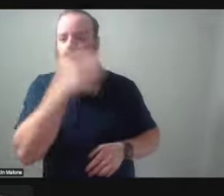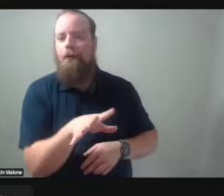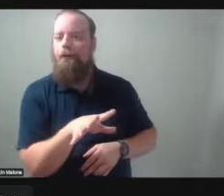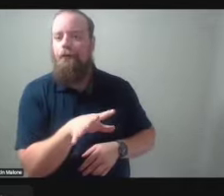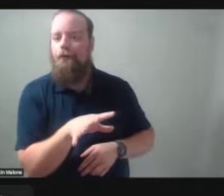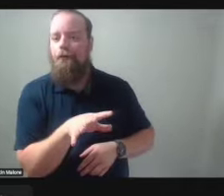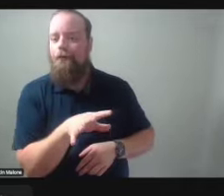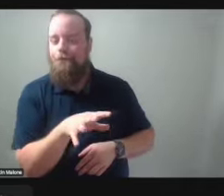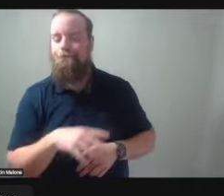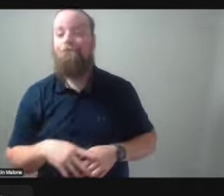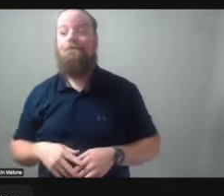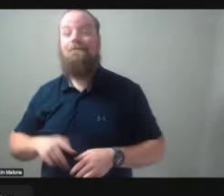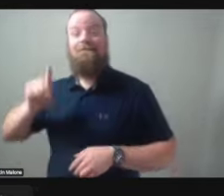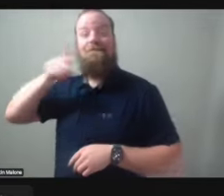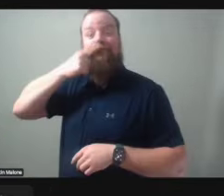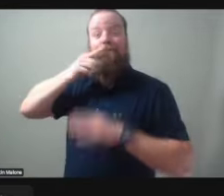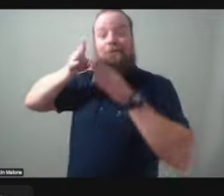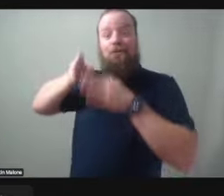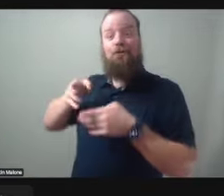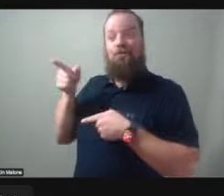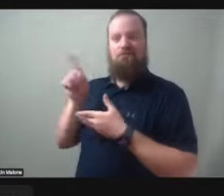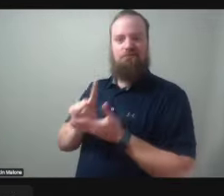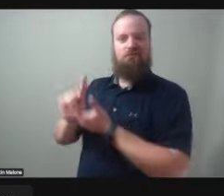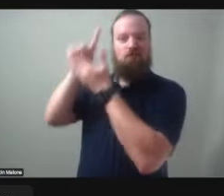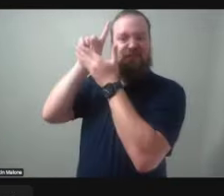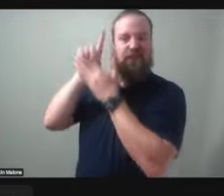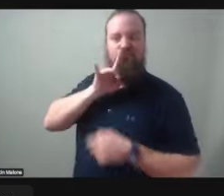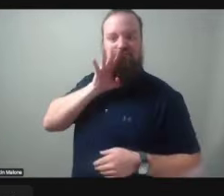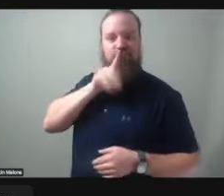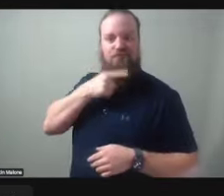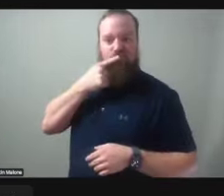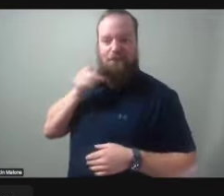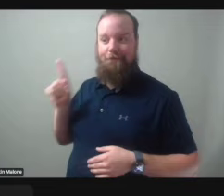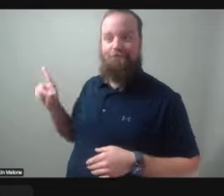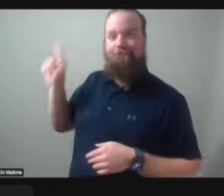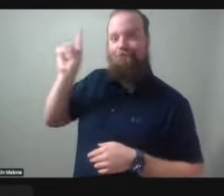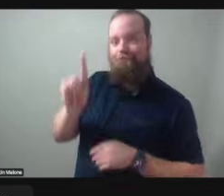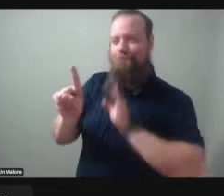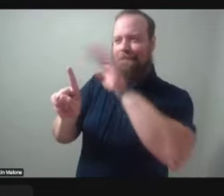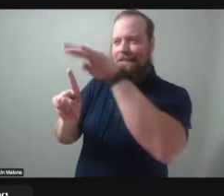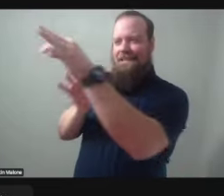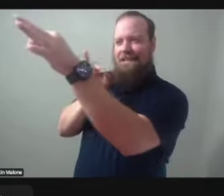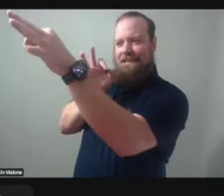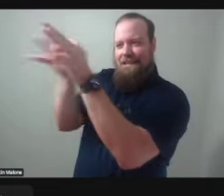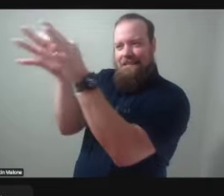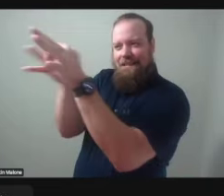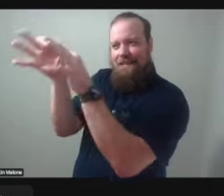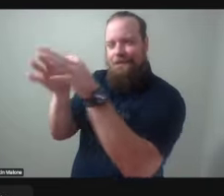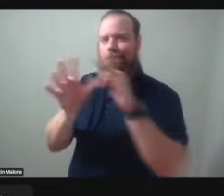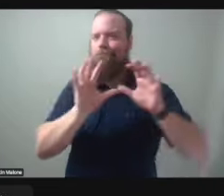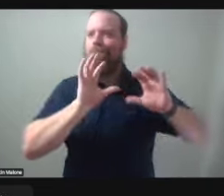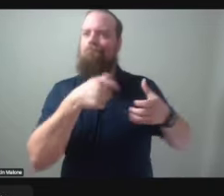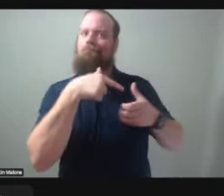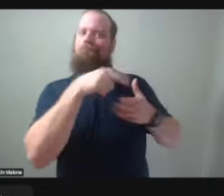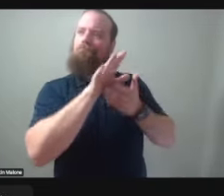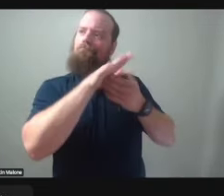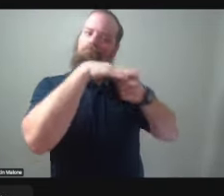lobbying in front of legislature or to police departments, allowing the deaf voices to be heard, as opposed